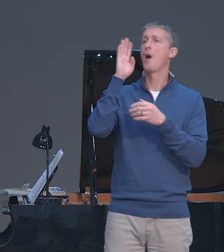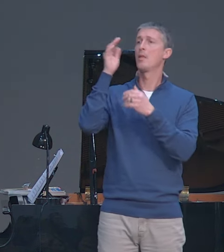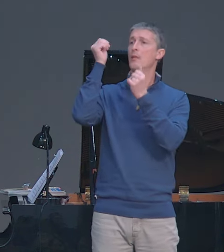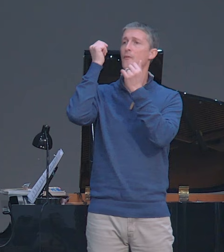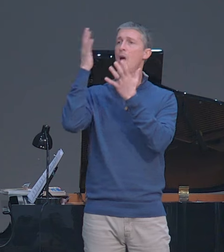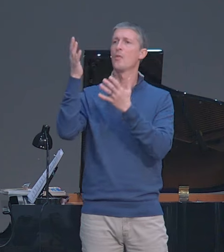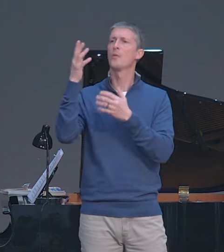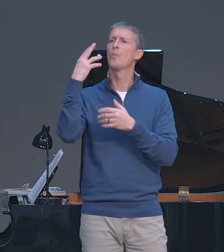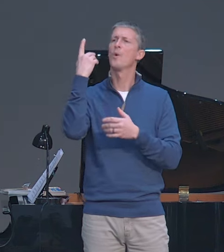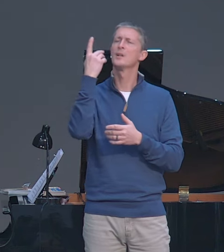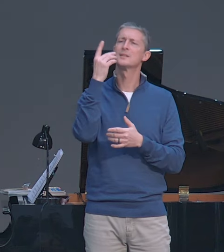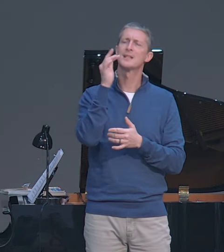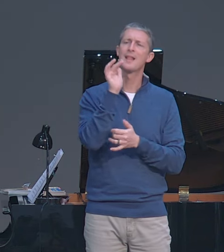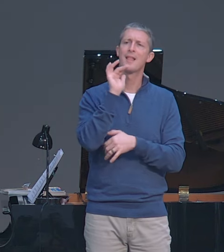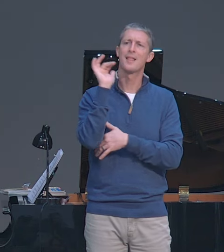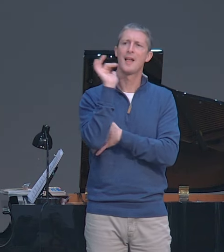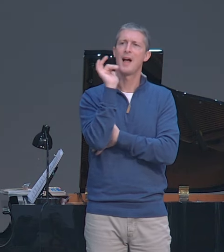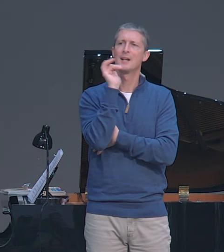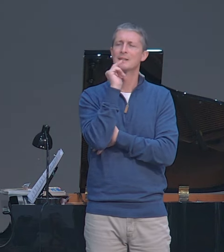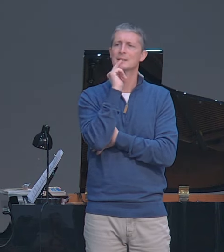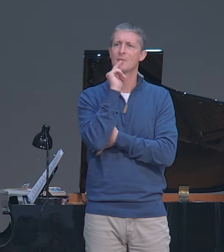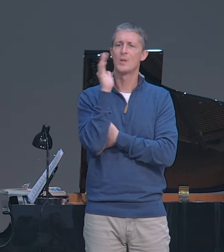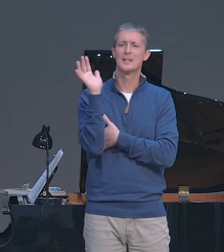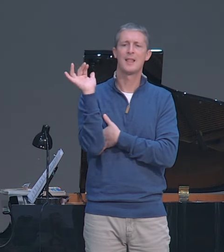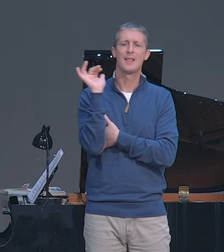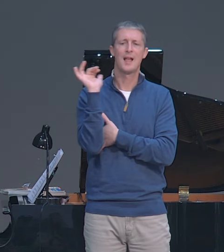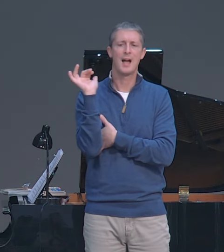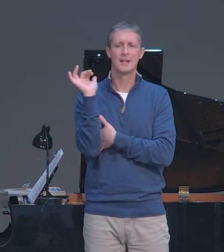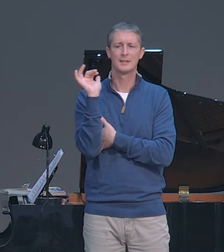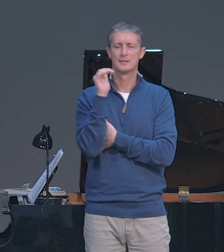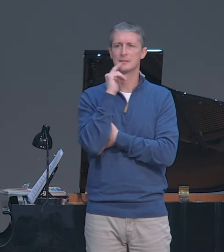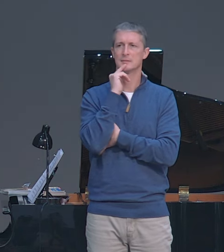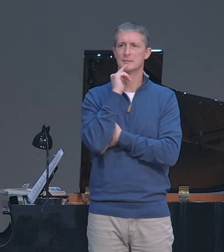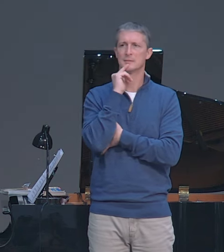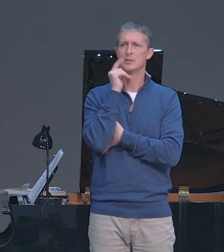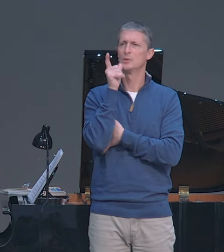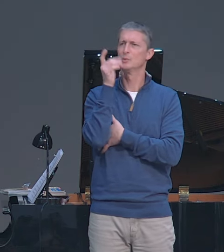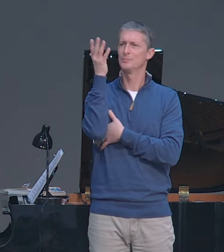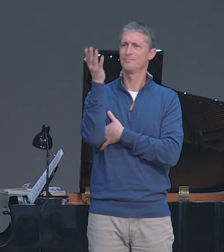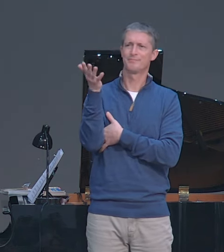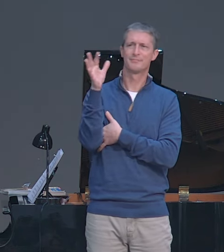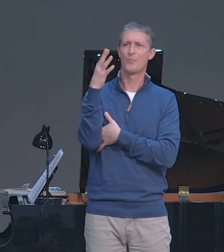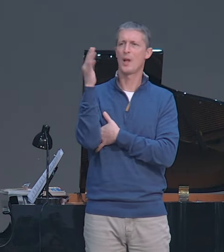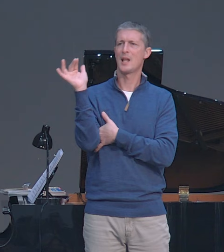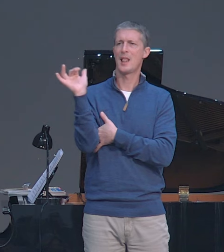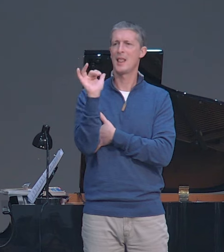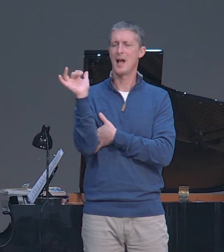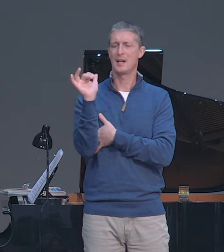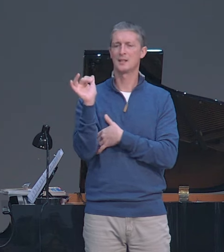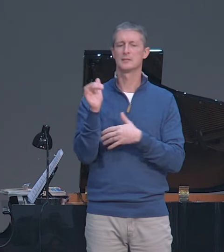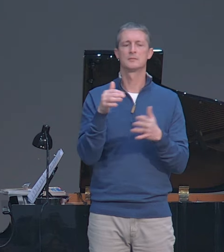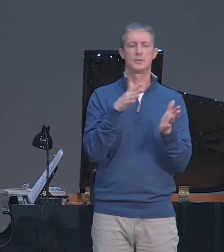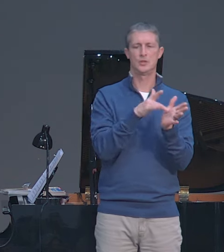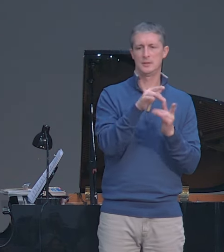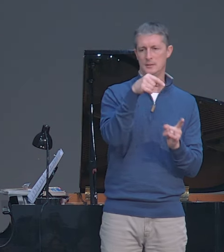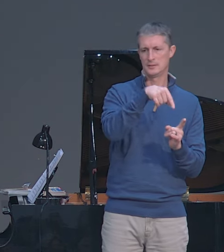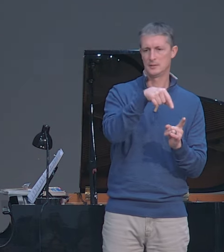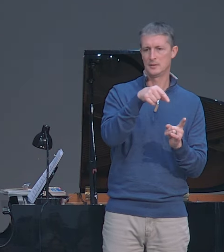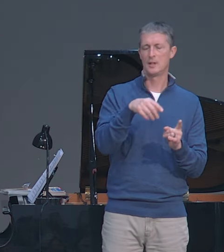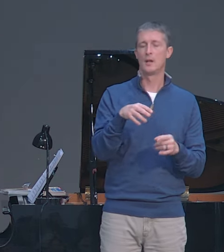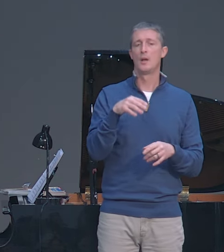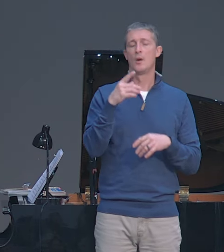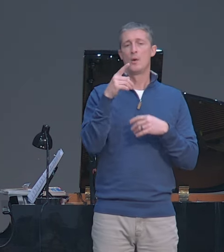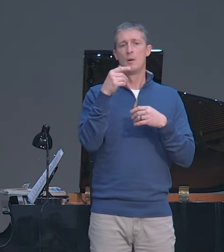in God the Son. In the upper room, if you remember, before Jesus' crucifixion, it's where they had the